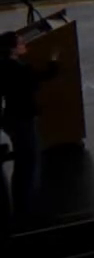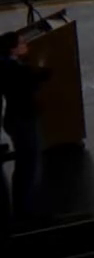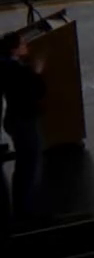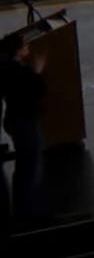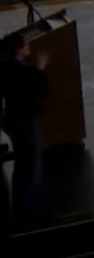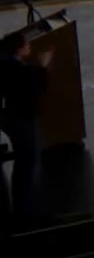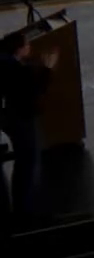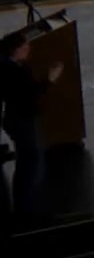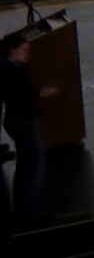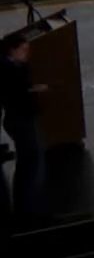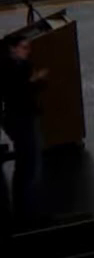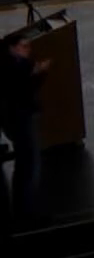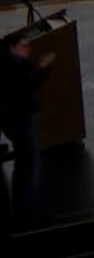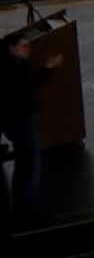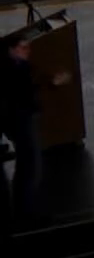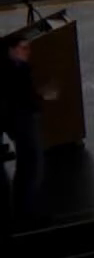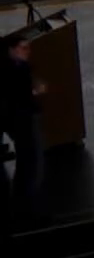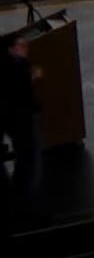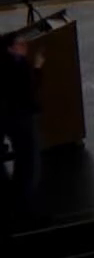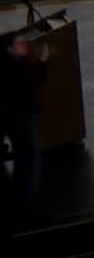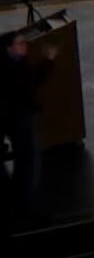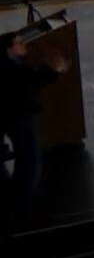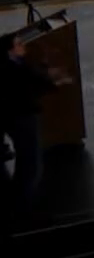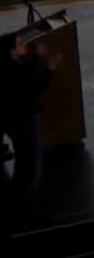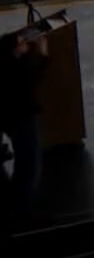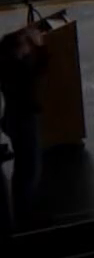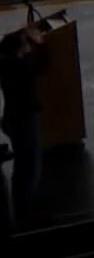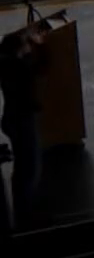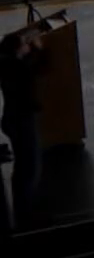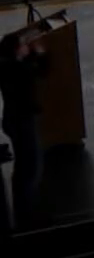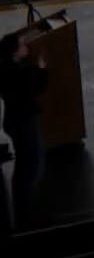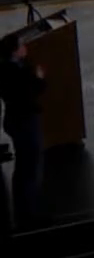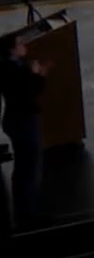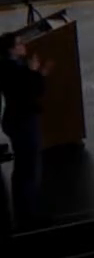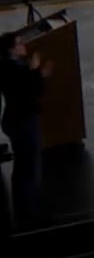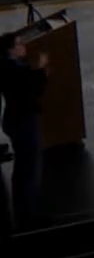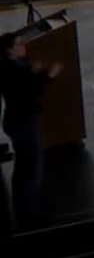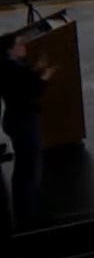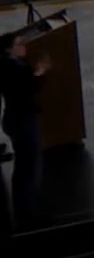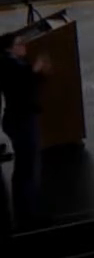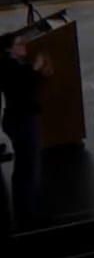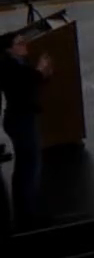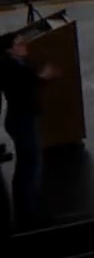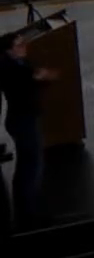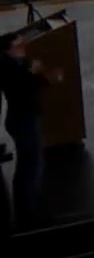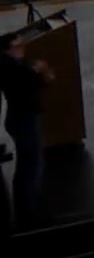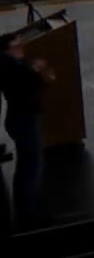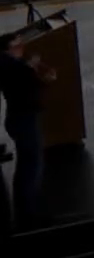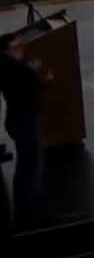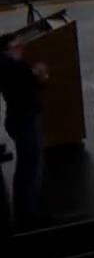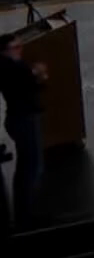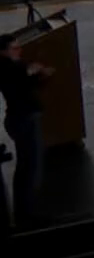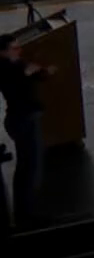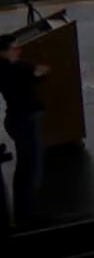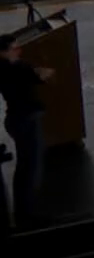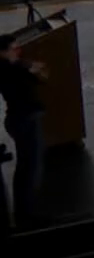darkest times. Carry your candle, run to